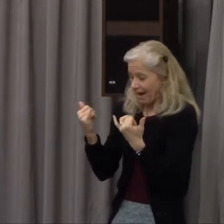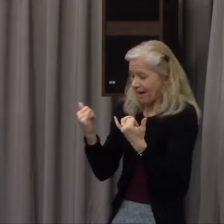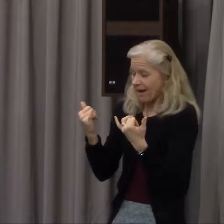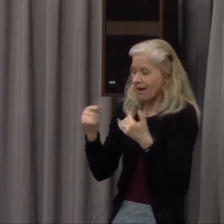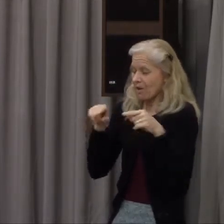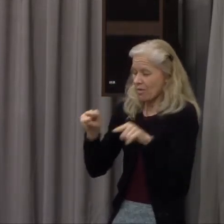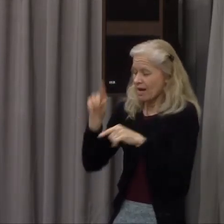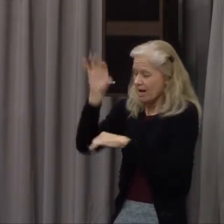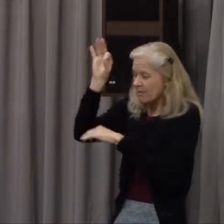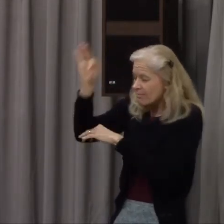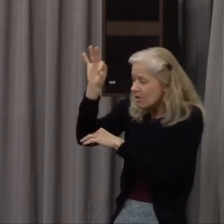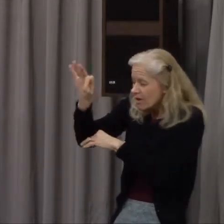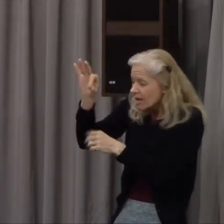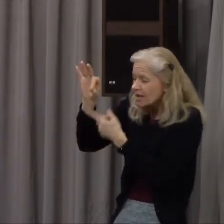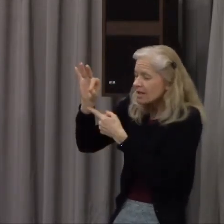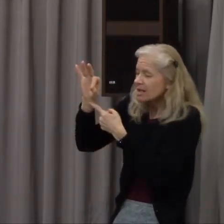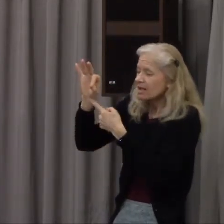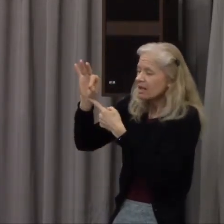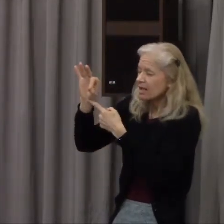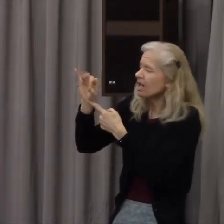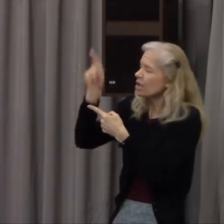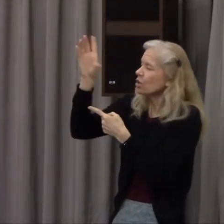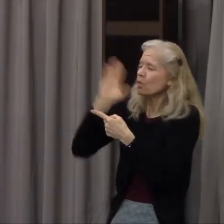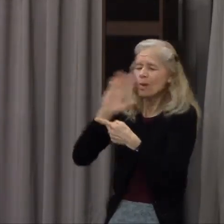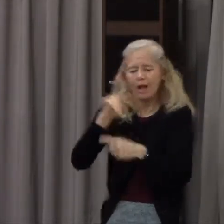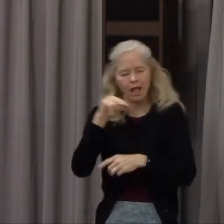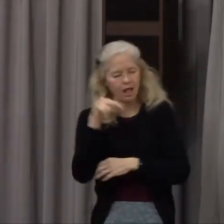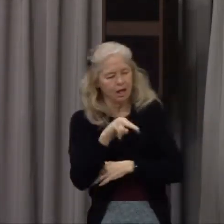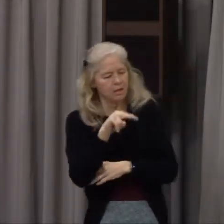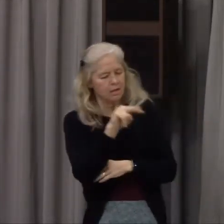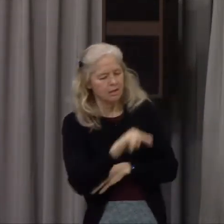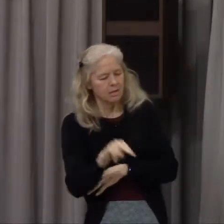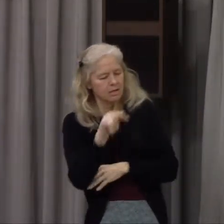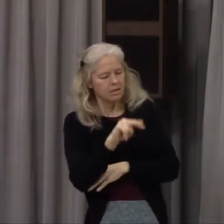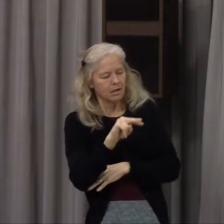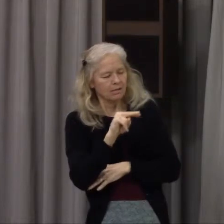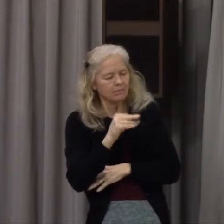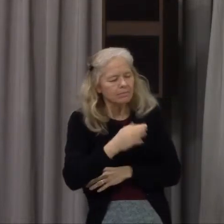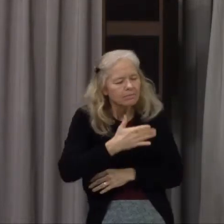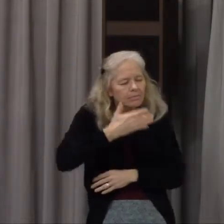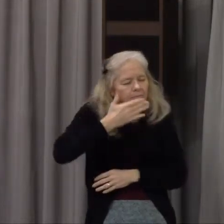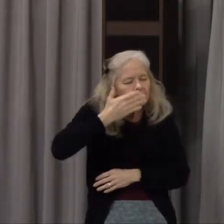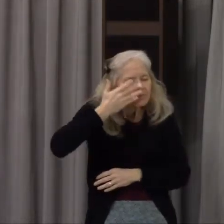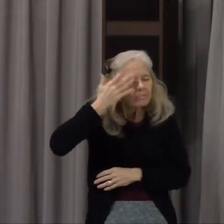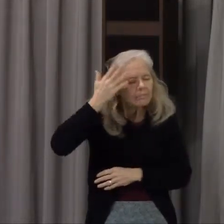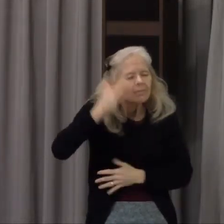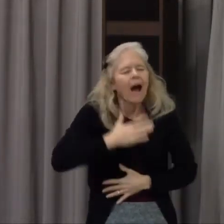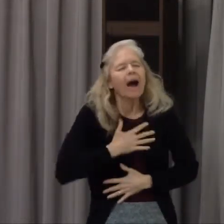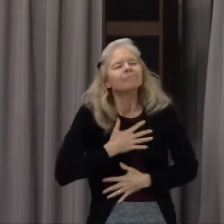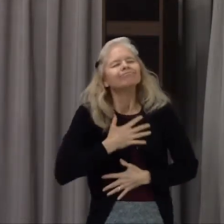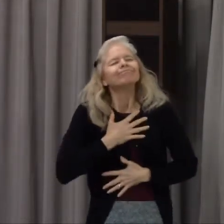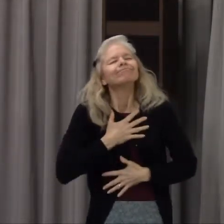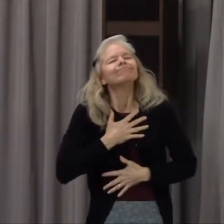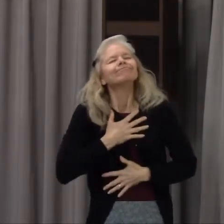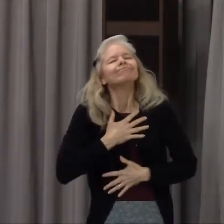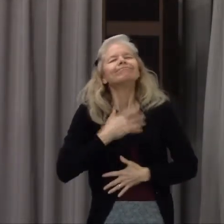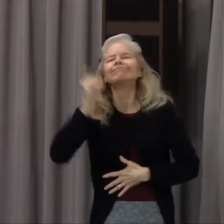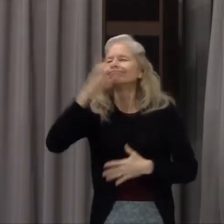sacrifice, a sweet savor unto you. Edify your church. Make us soldiers for Christ. Make us stronger